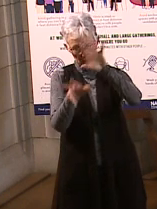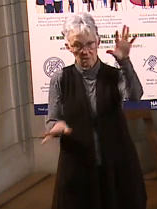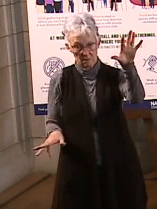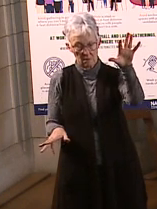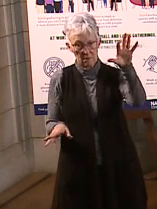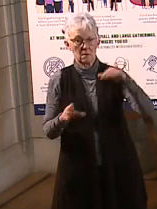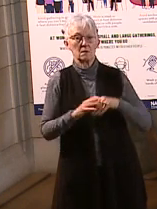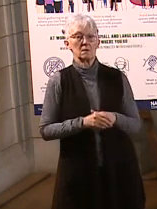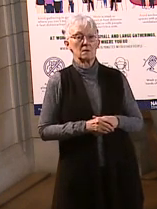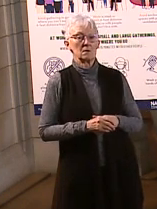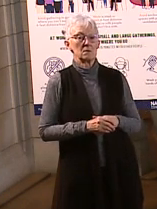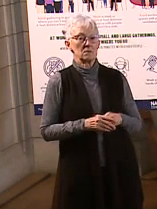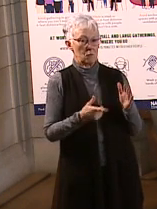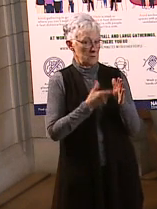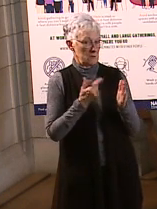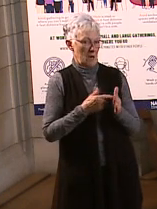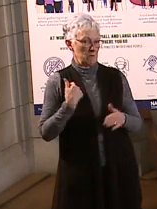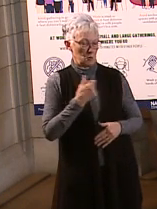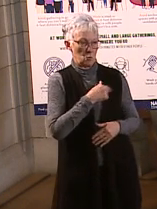Gerald Gentleman